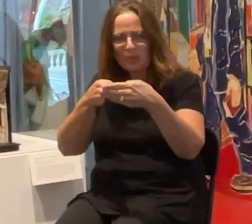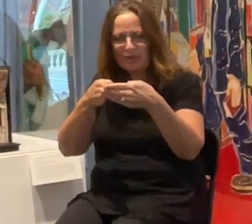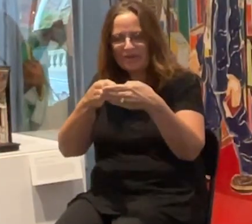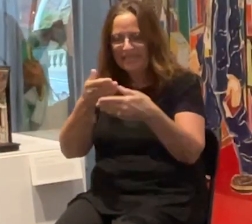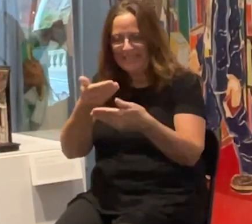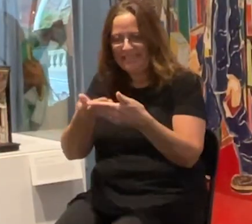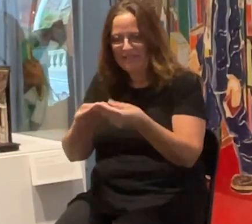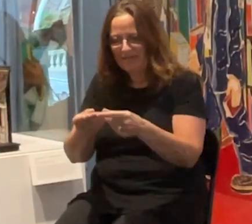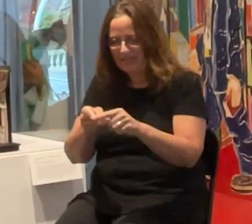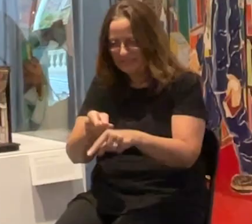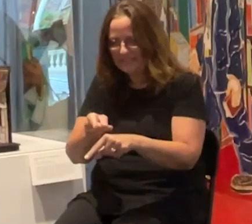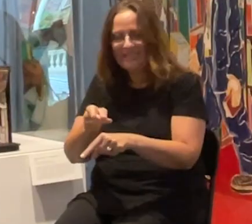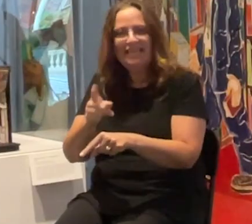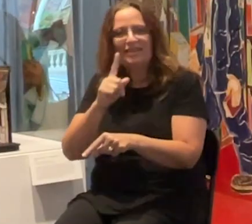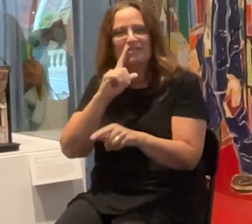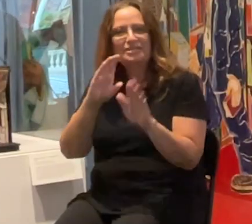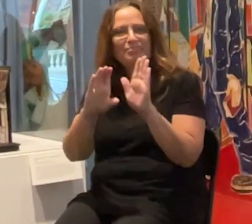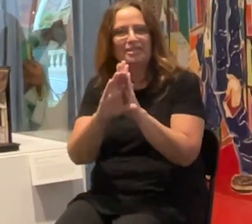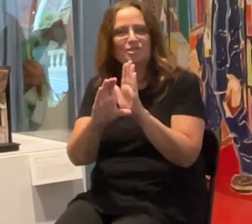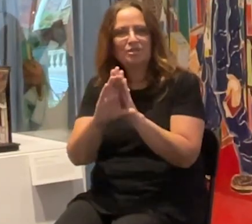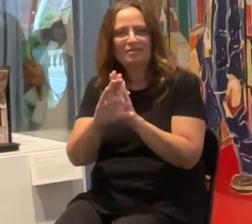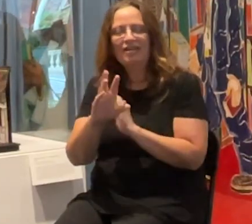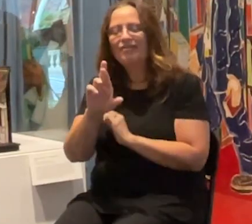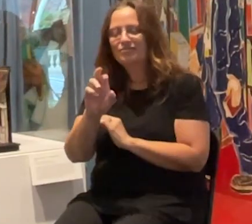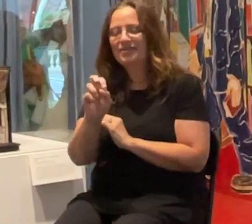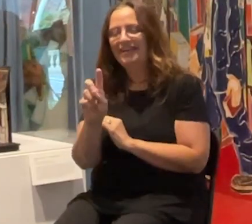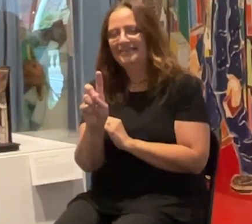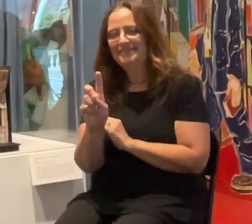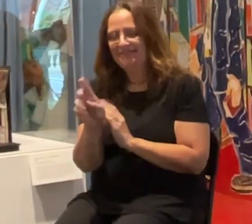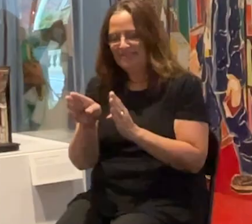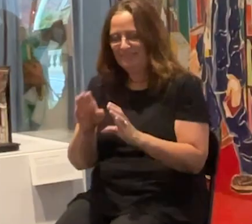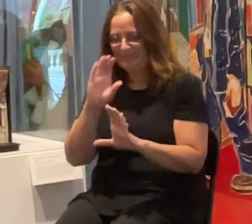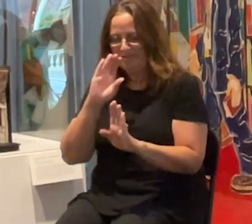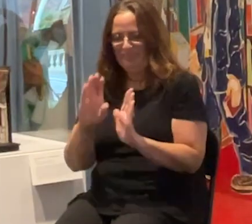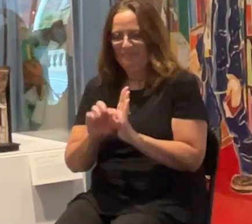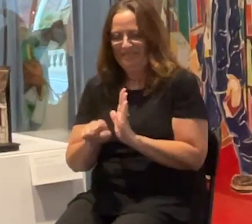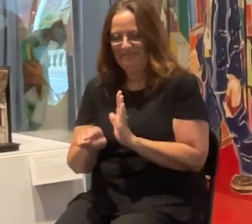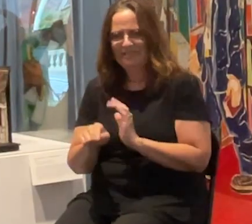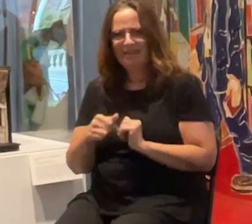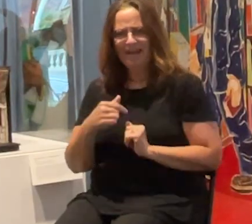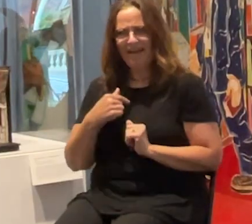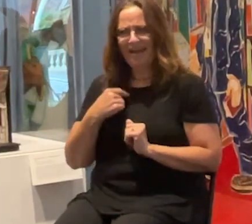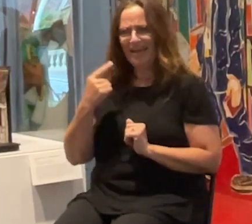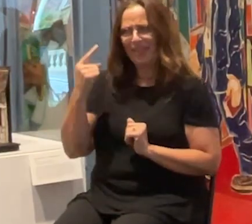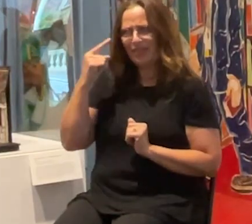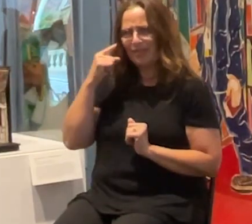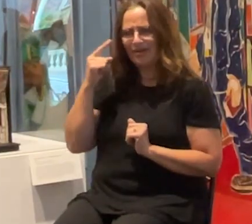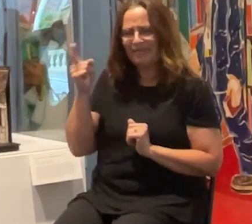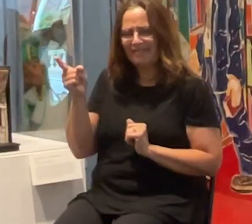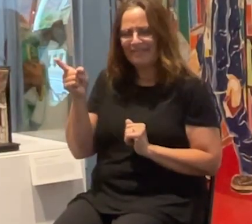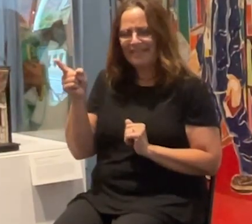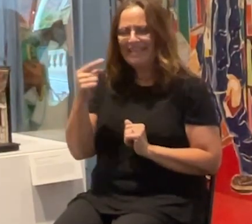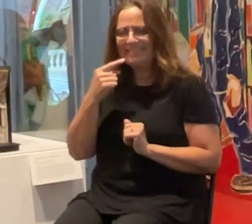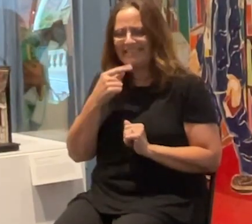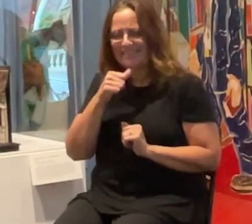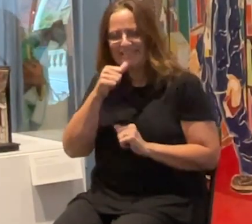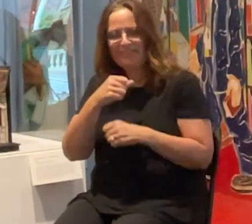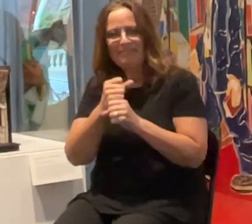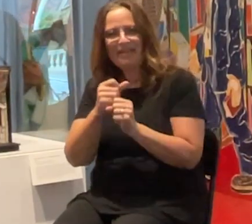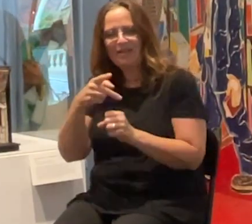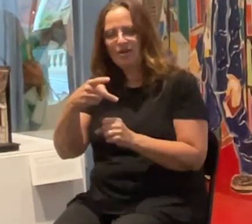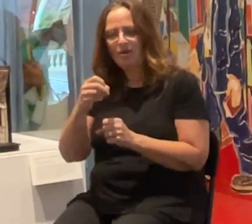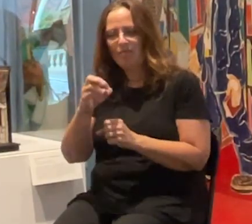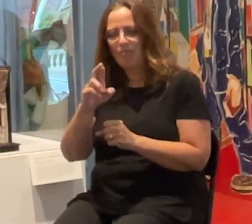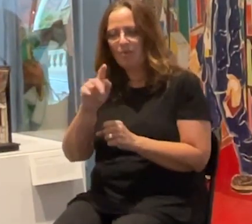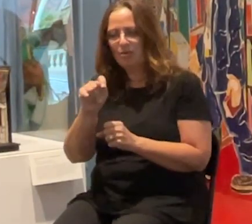near the ground, is a portrait of Red. Mm-hmm. And I thought, I thought Red told us there wasn't a portrait in here. But it's actually, I